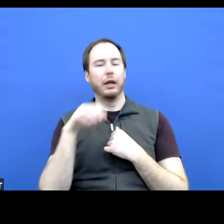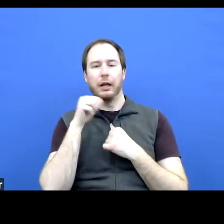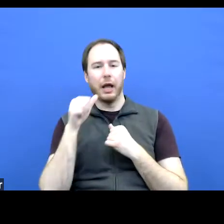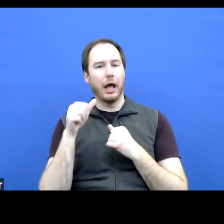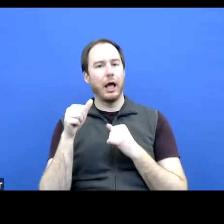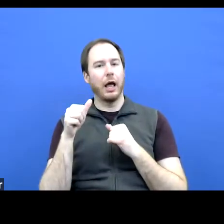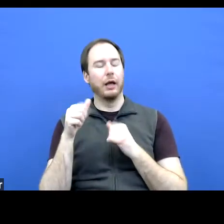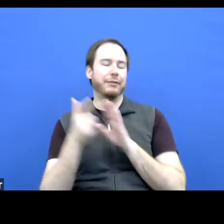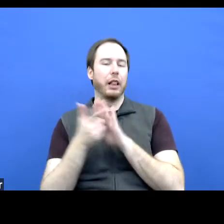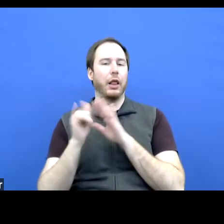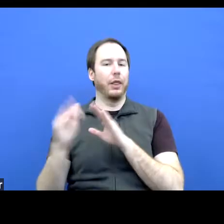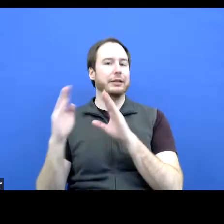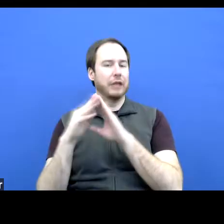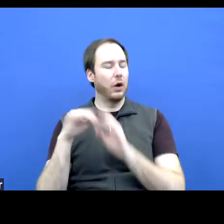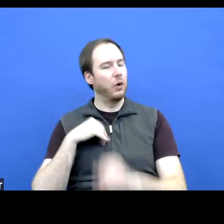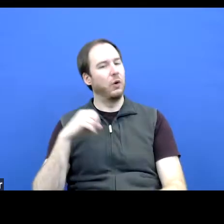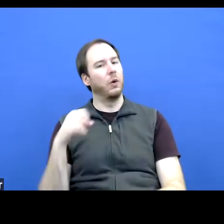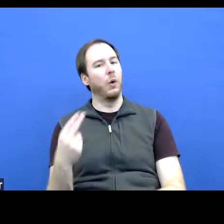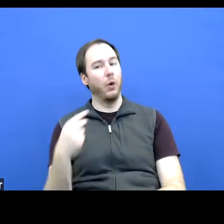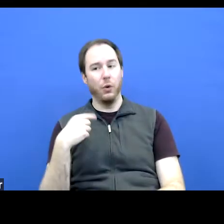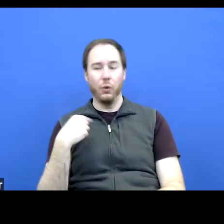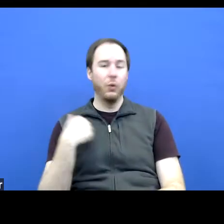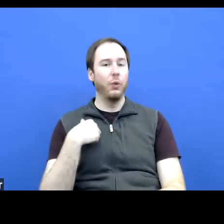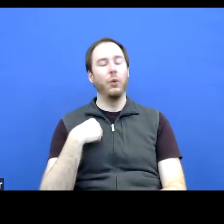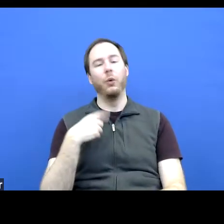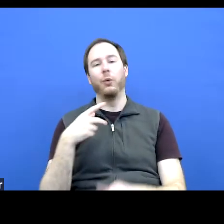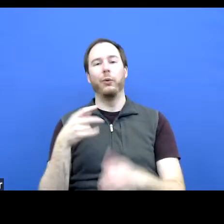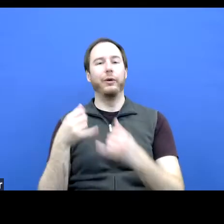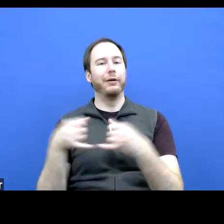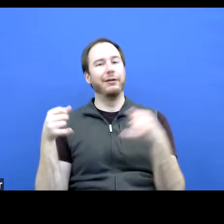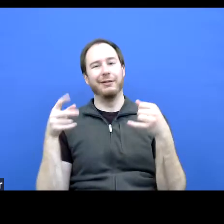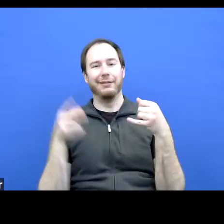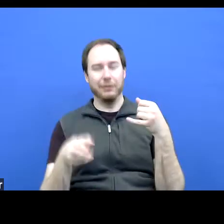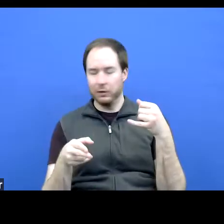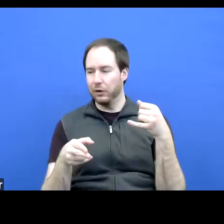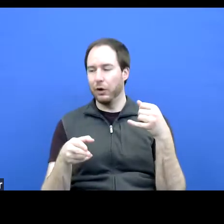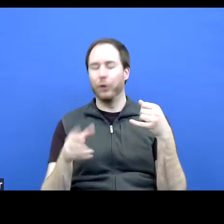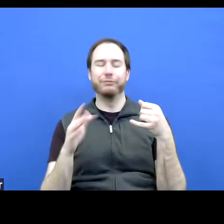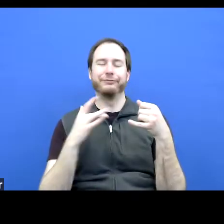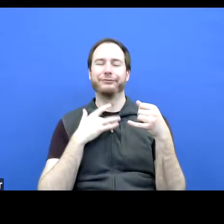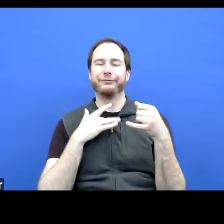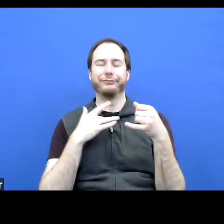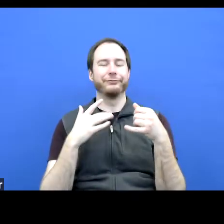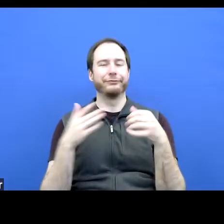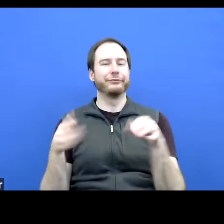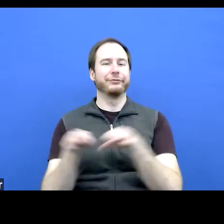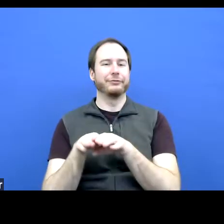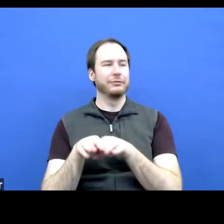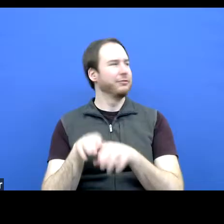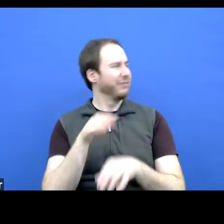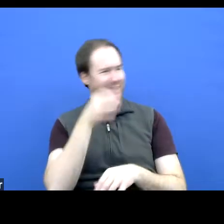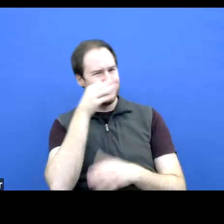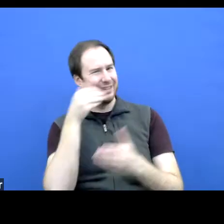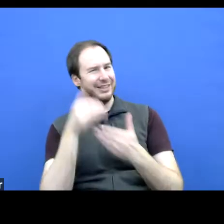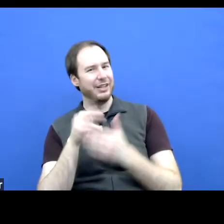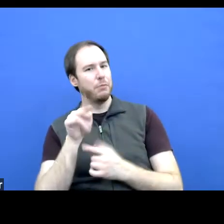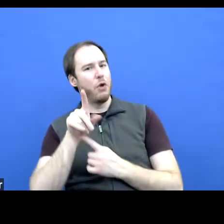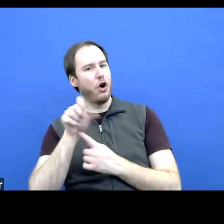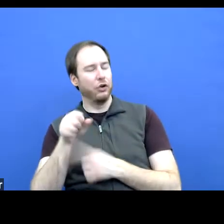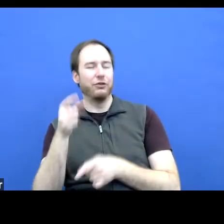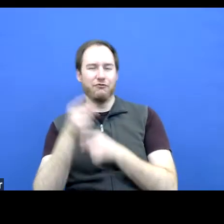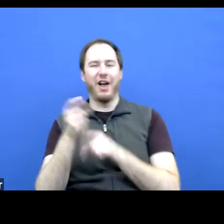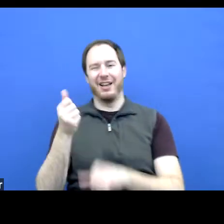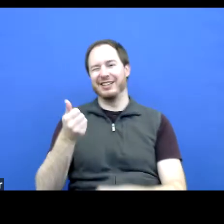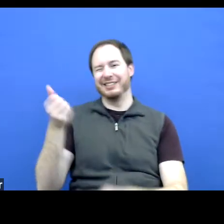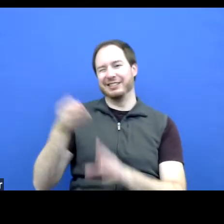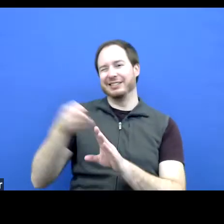town. Okay. So as soon as we opened, I had to shut it. So that's over by Marshall's, right over in that area? Right in that, right